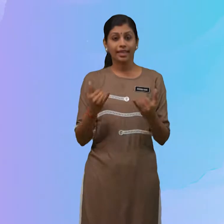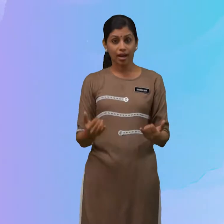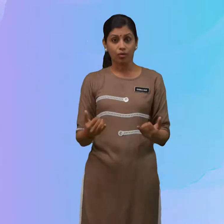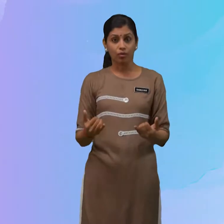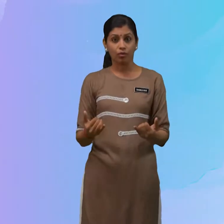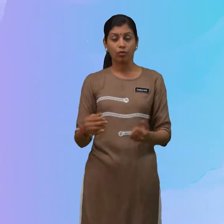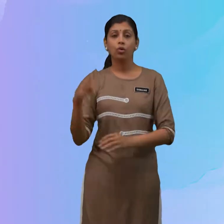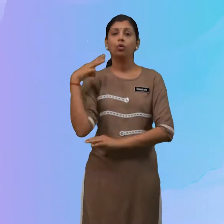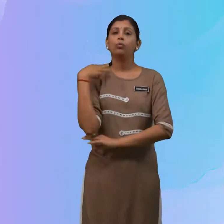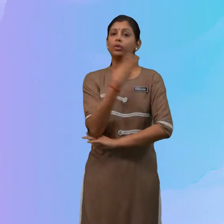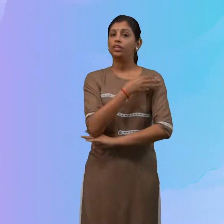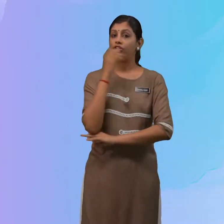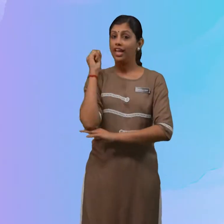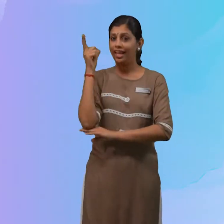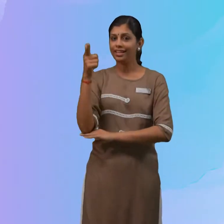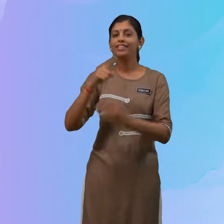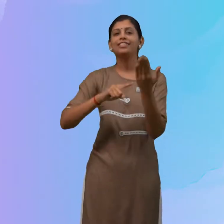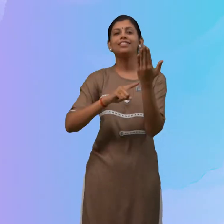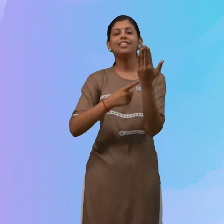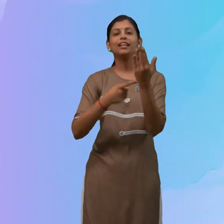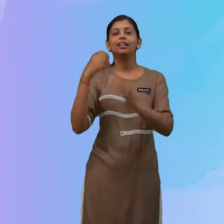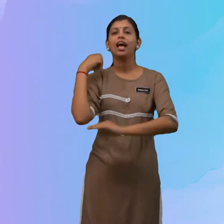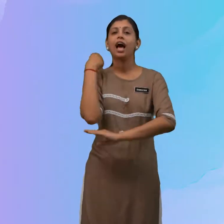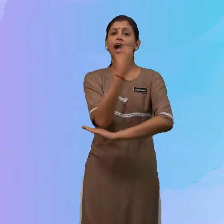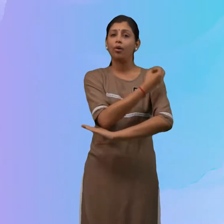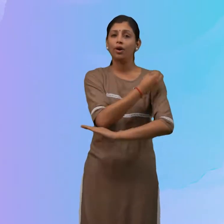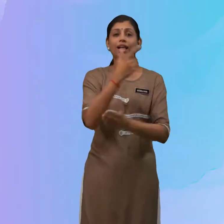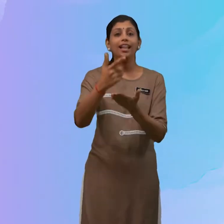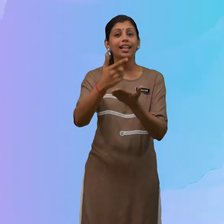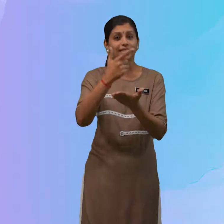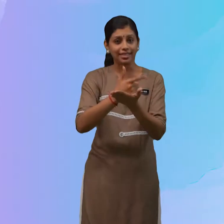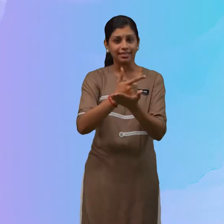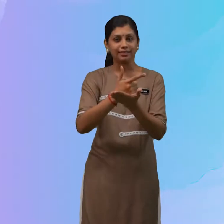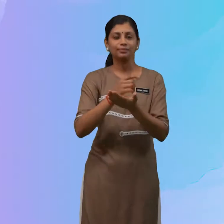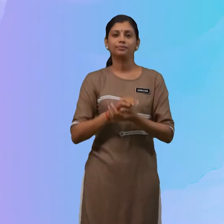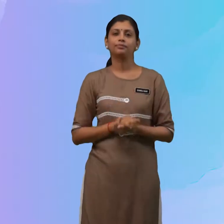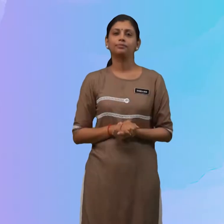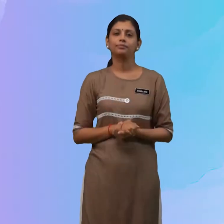Now, we shall start our lesson.